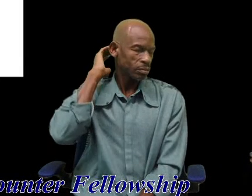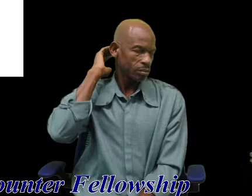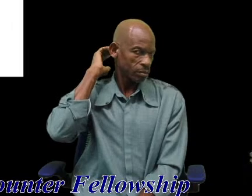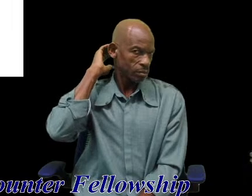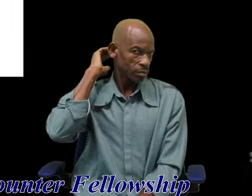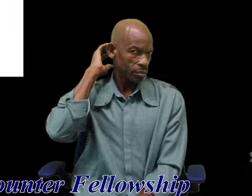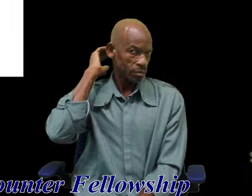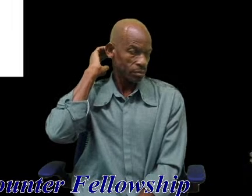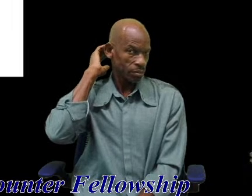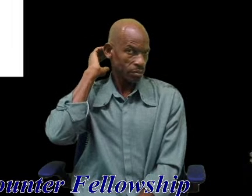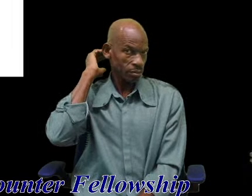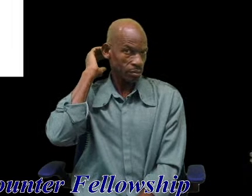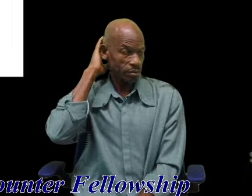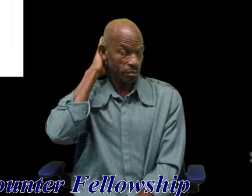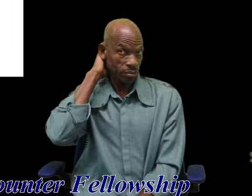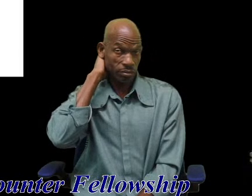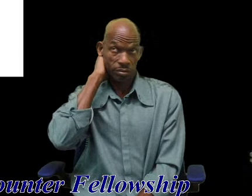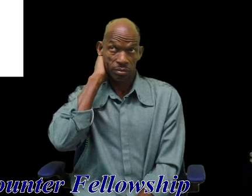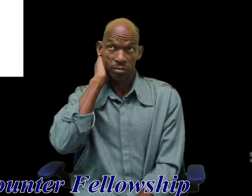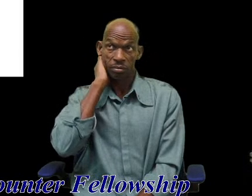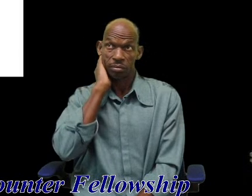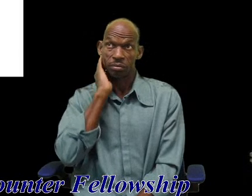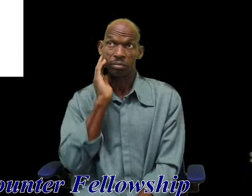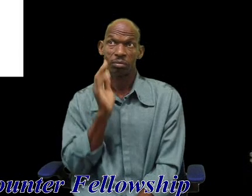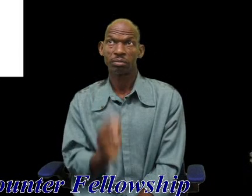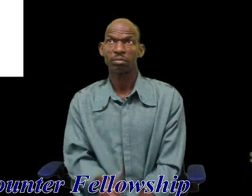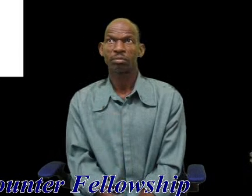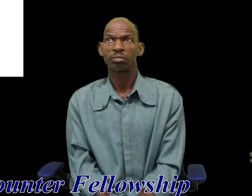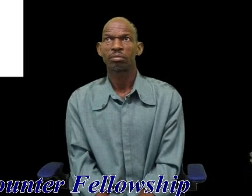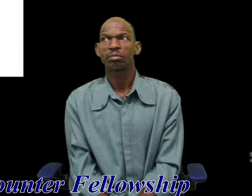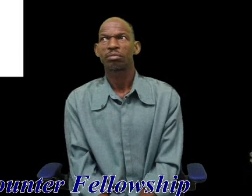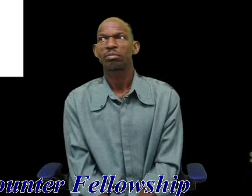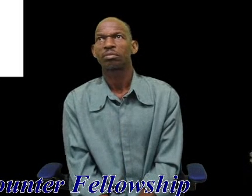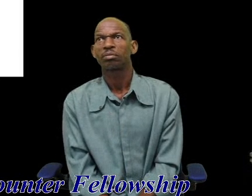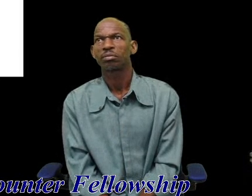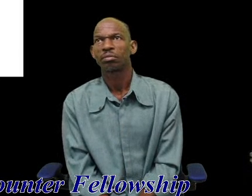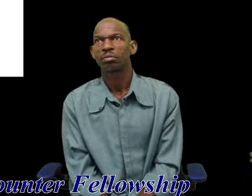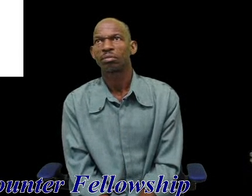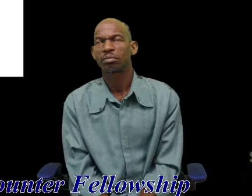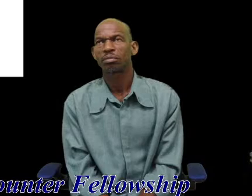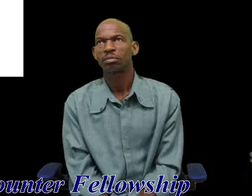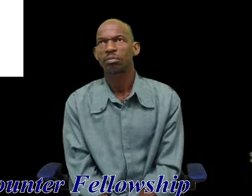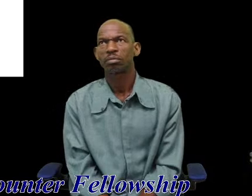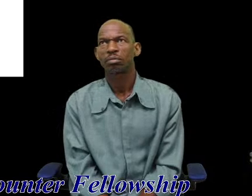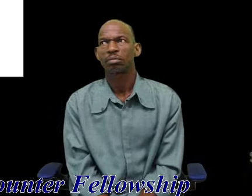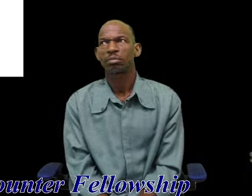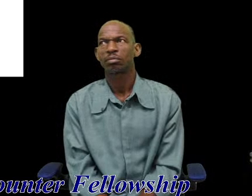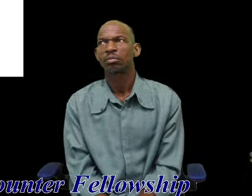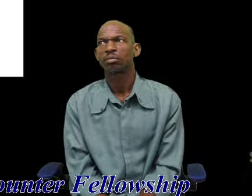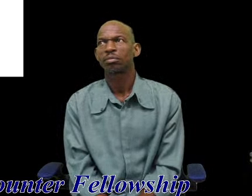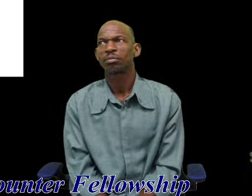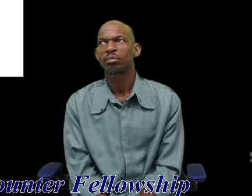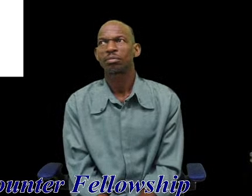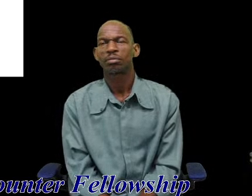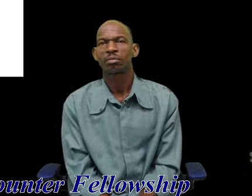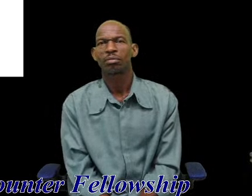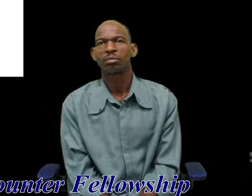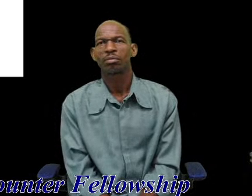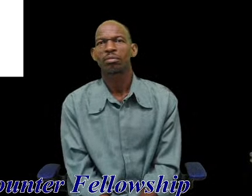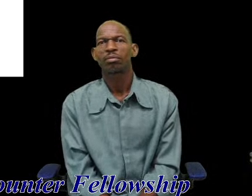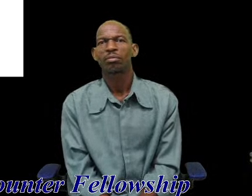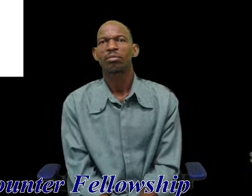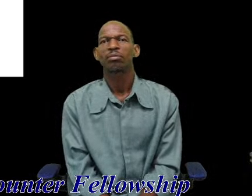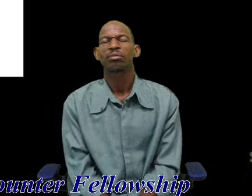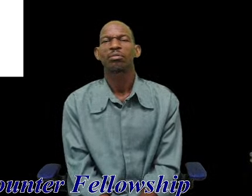Okay. Someone? Whose name and with S? Remember the apostrophe is from after. We'll do the exception.